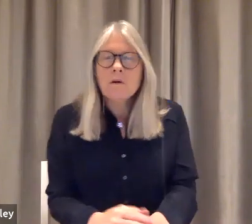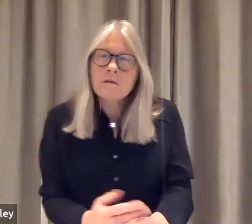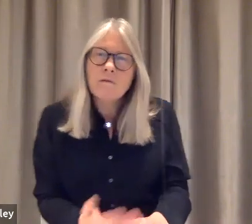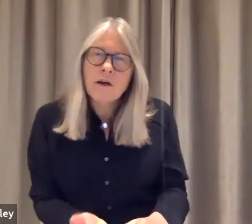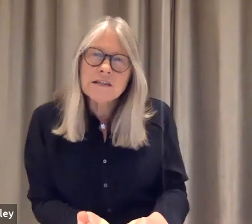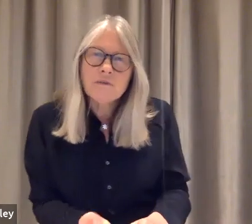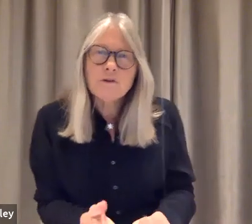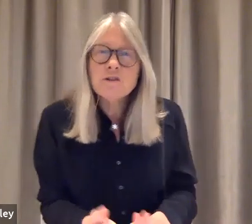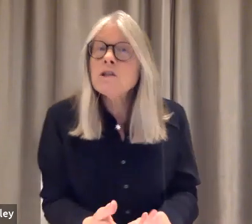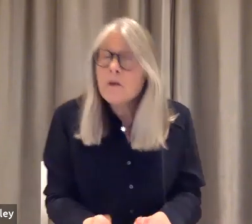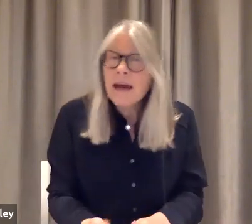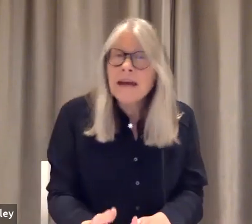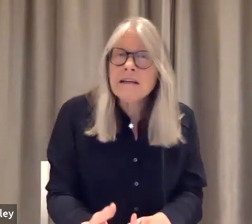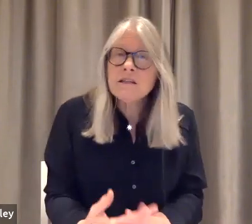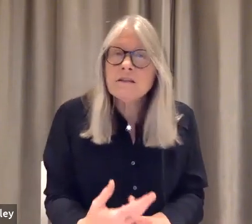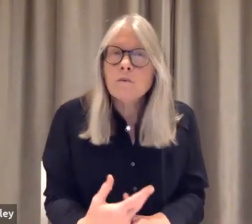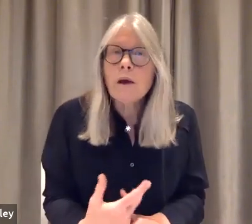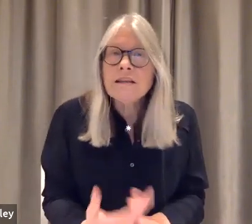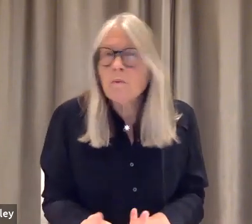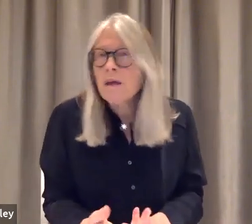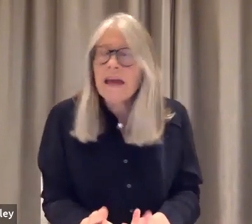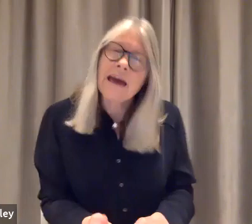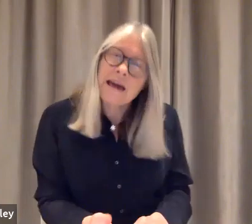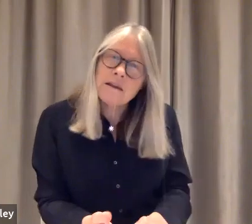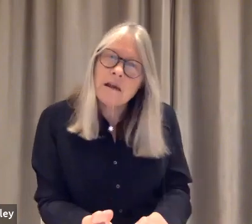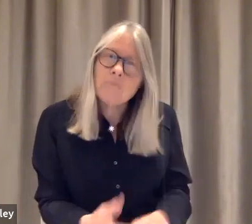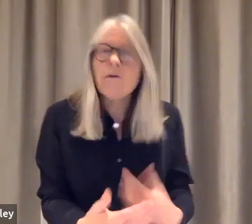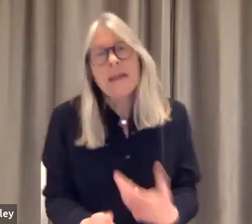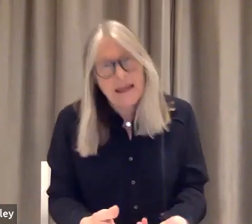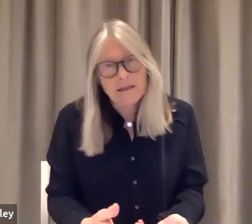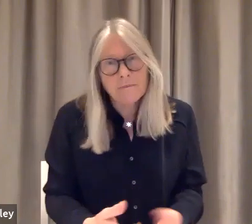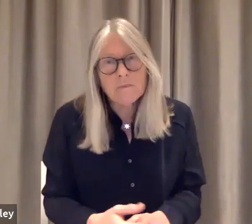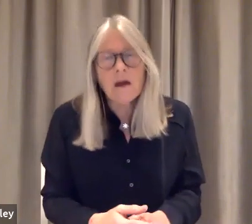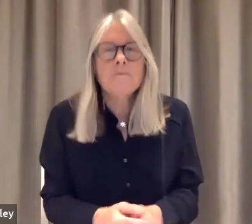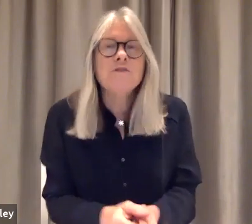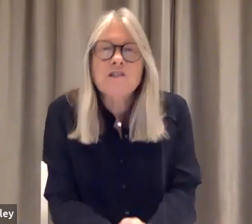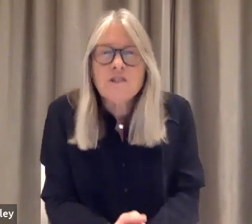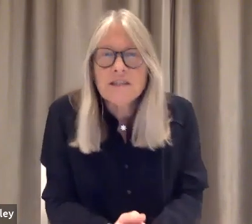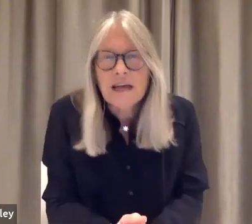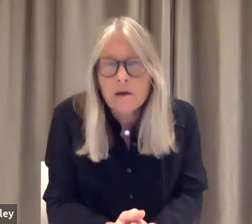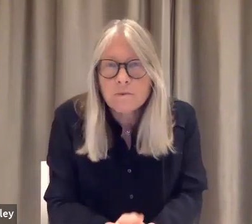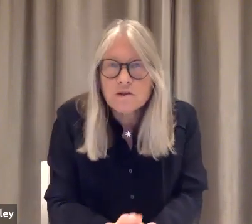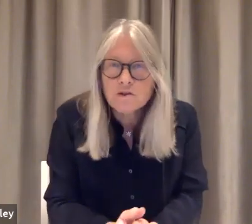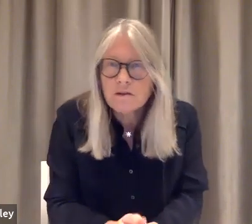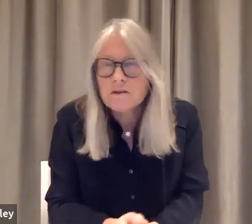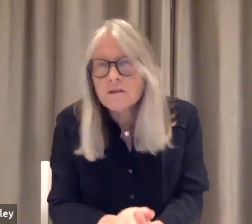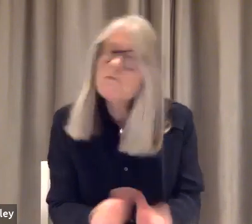the variety of emotions look and the ways that we can regulate them, strategies to help children to